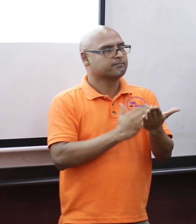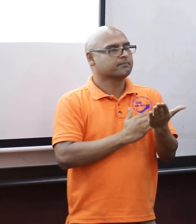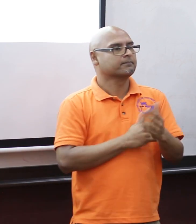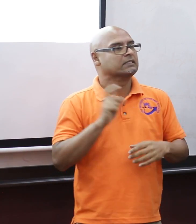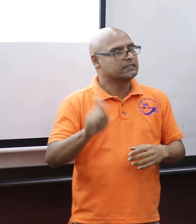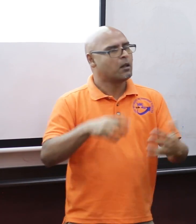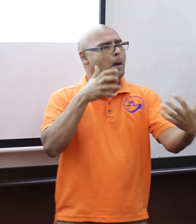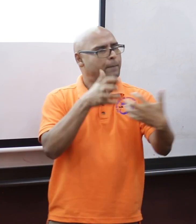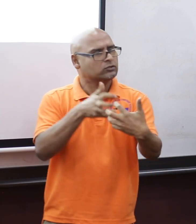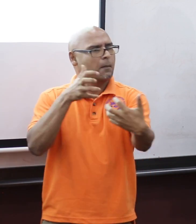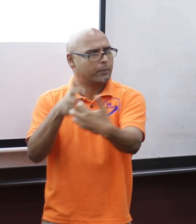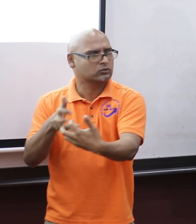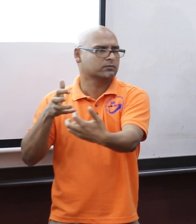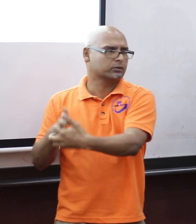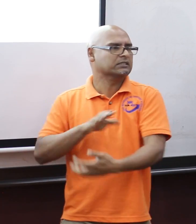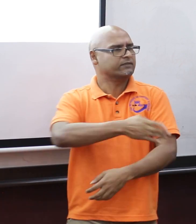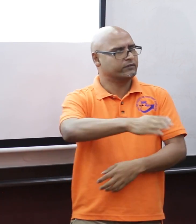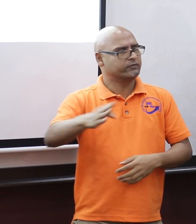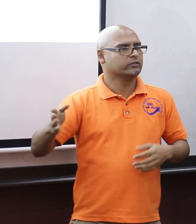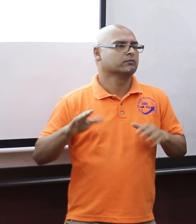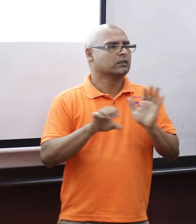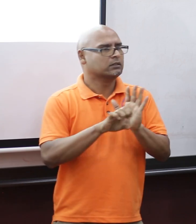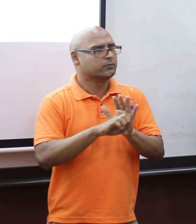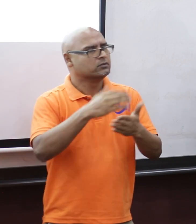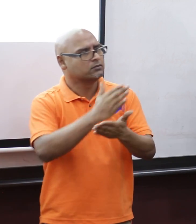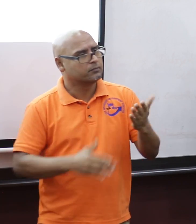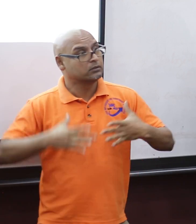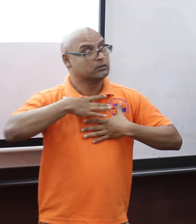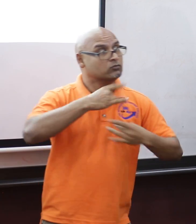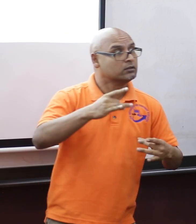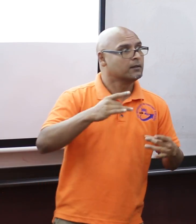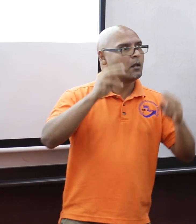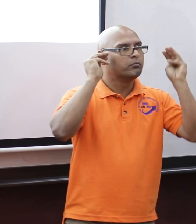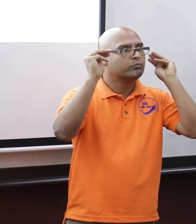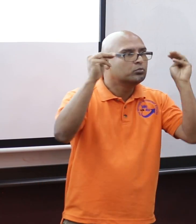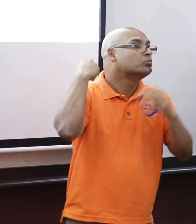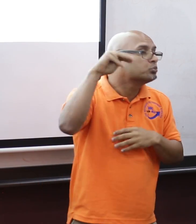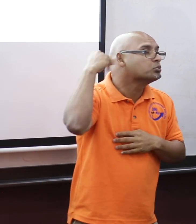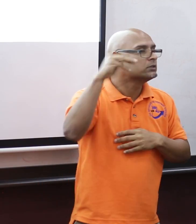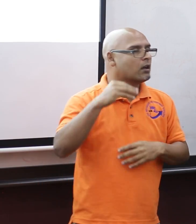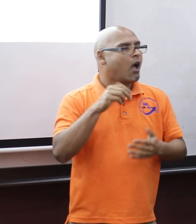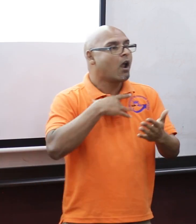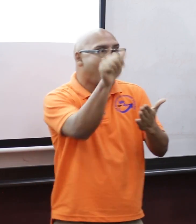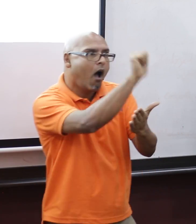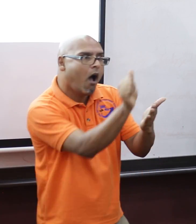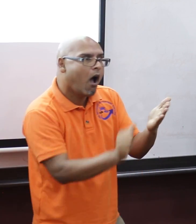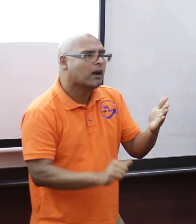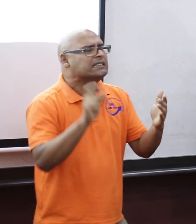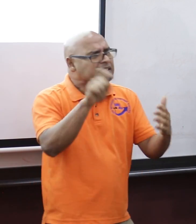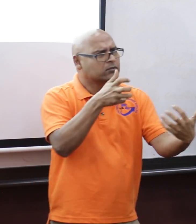in music and art. We need to cater for that. In curriculum, we also need to look at life skills